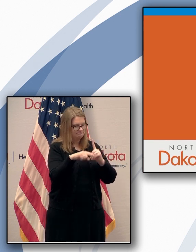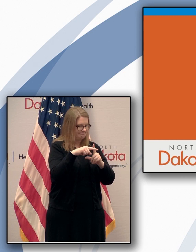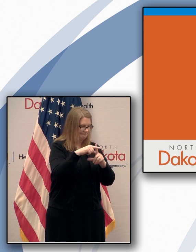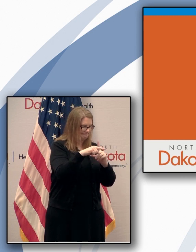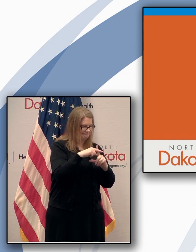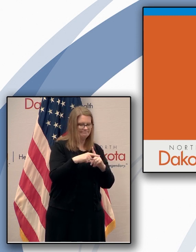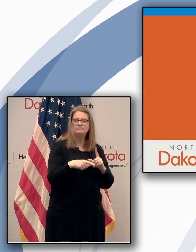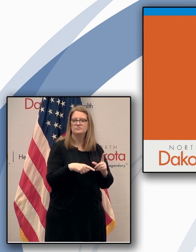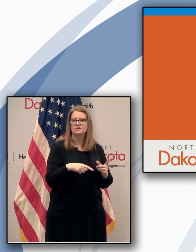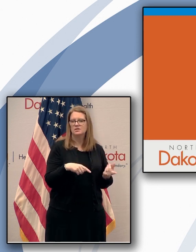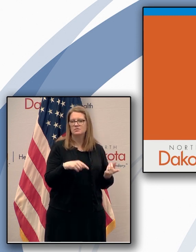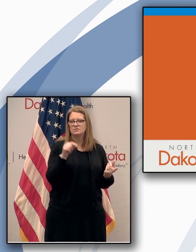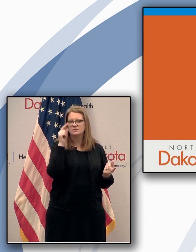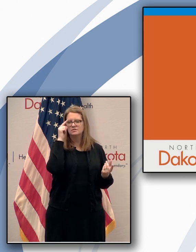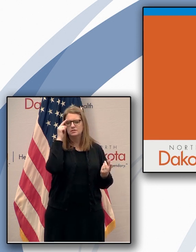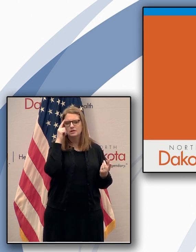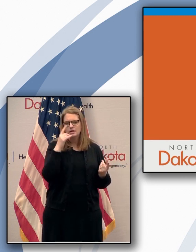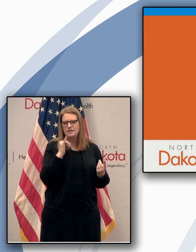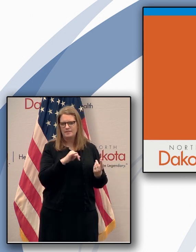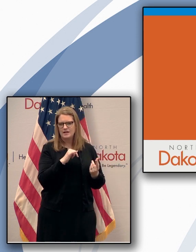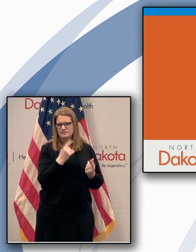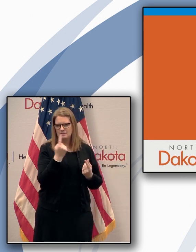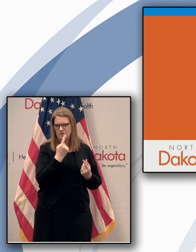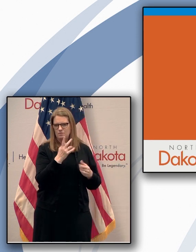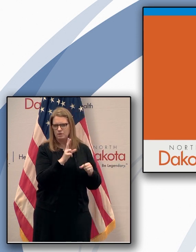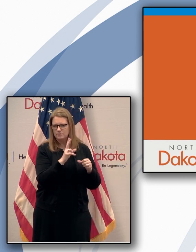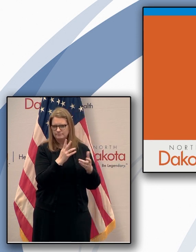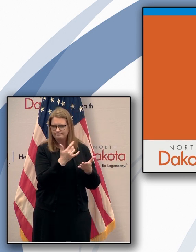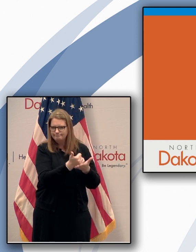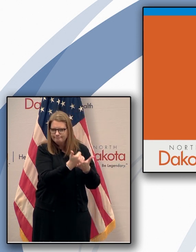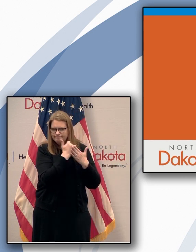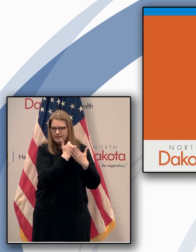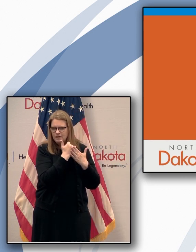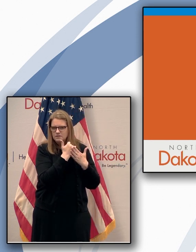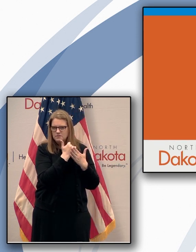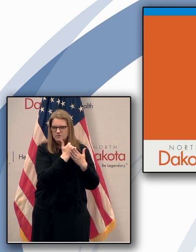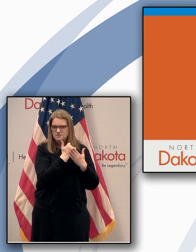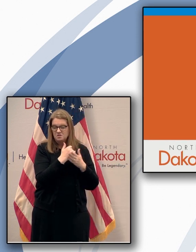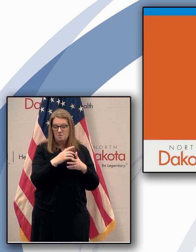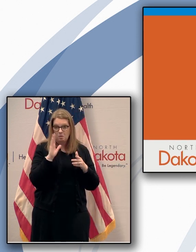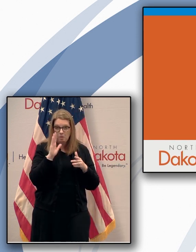one of the tools that will allow us to get back to having larger events.